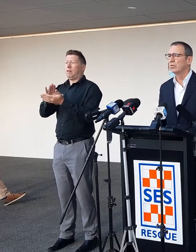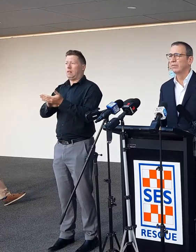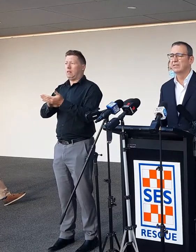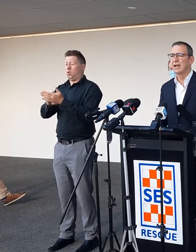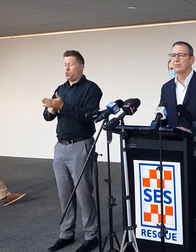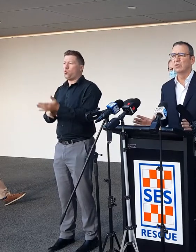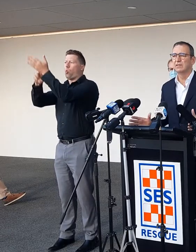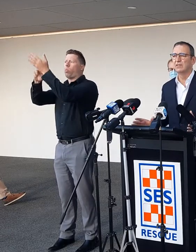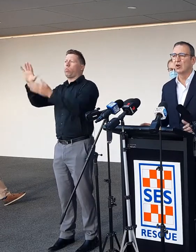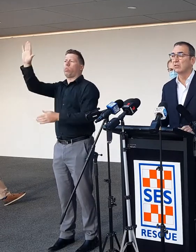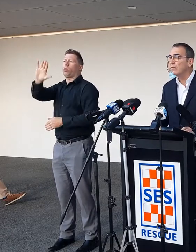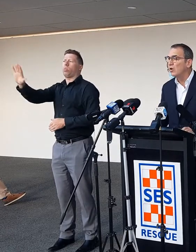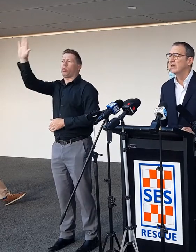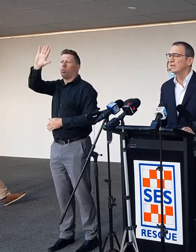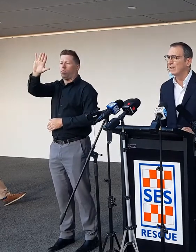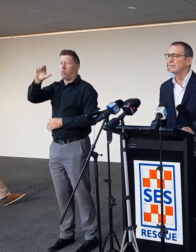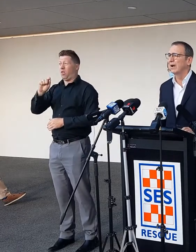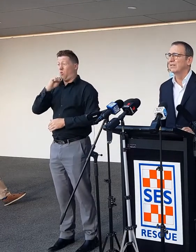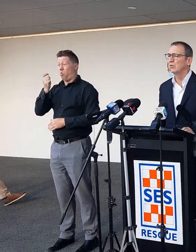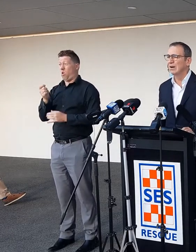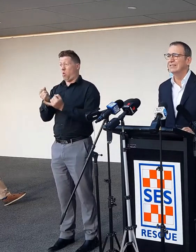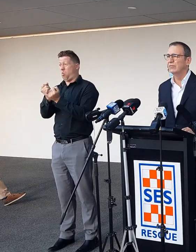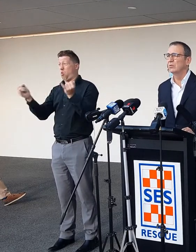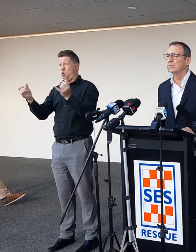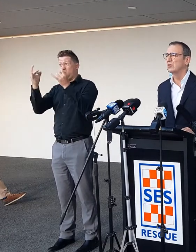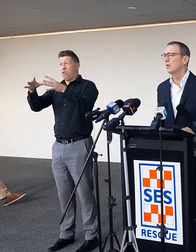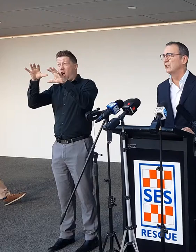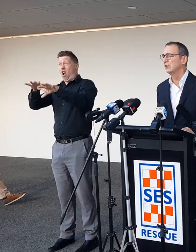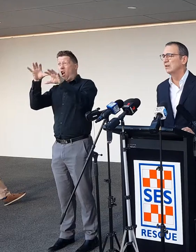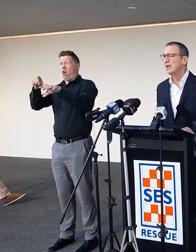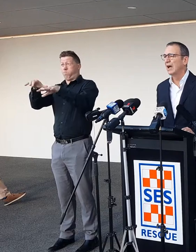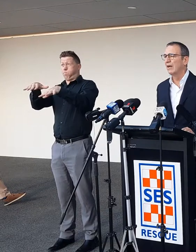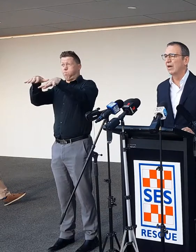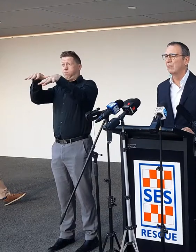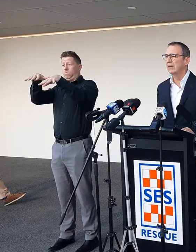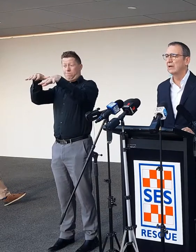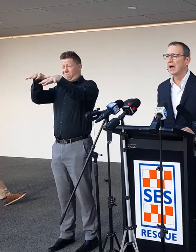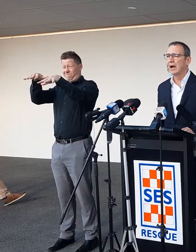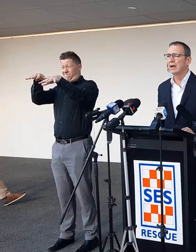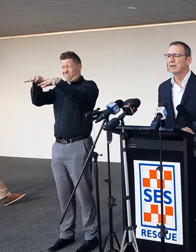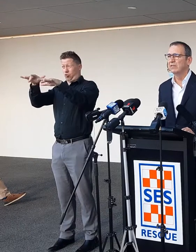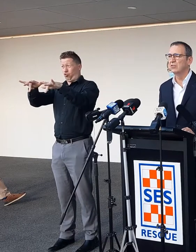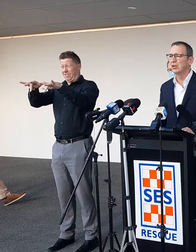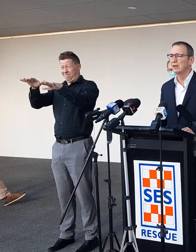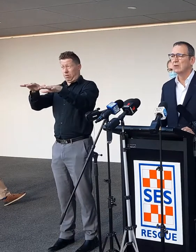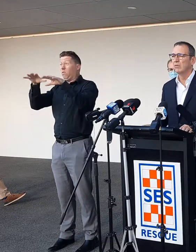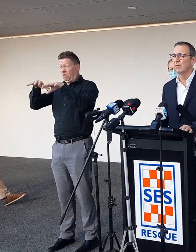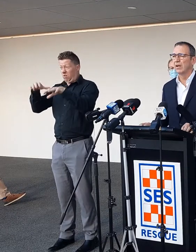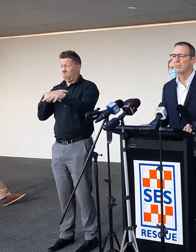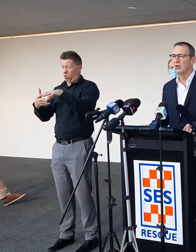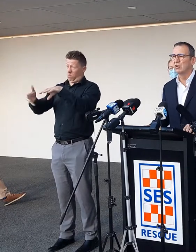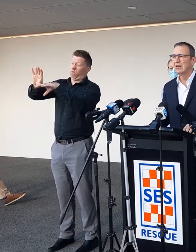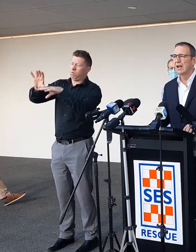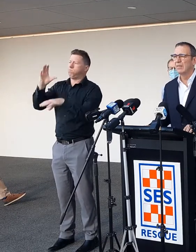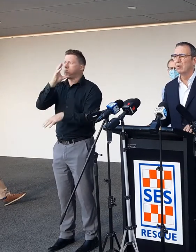in the north of the state. And of course, this is going to further exacerbate the already difficult situation that we are envisaging. We've got